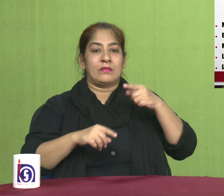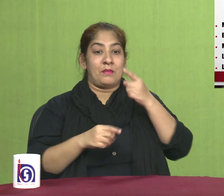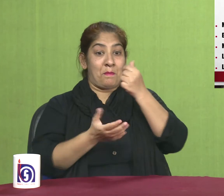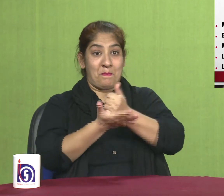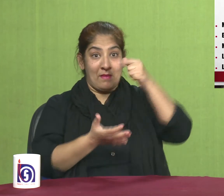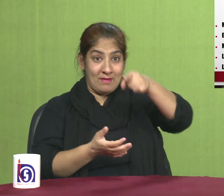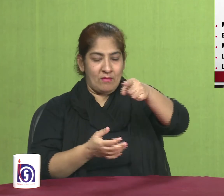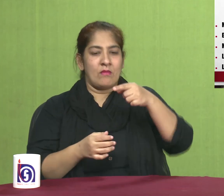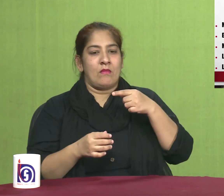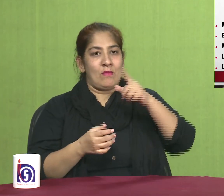one is